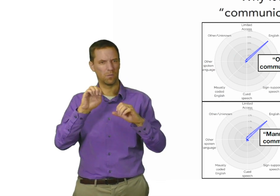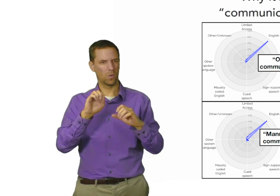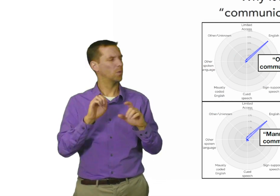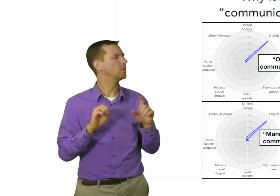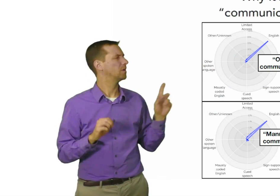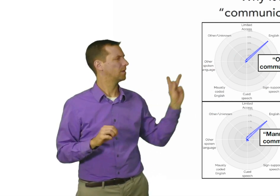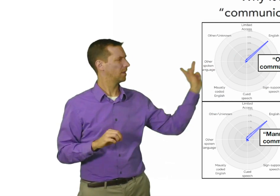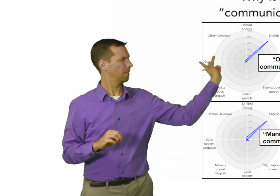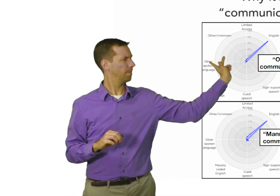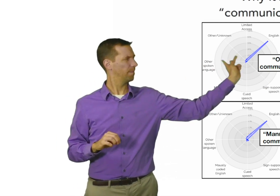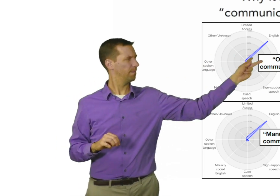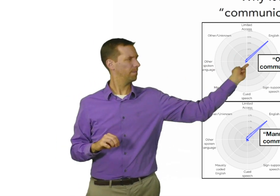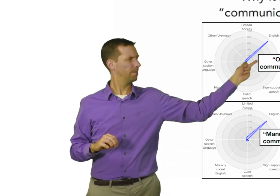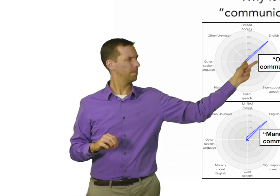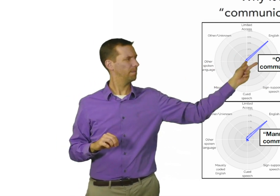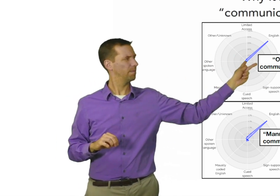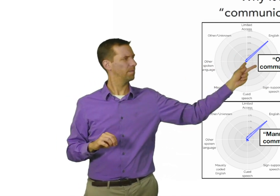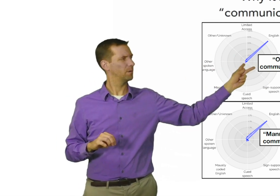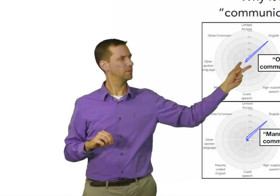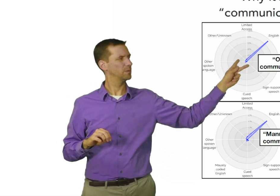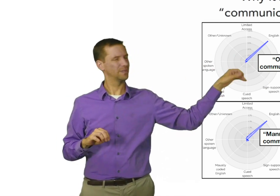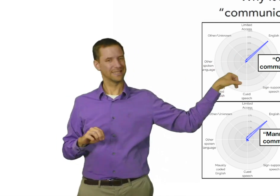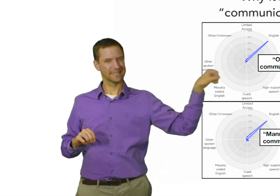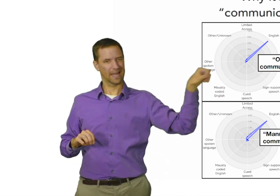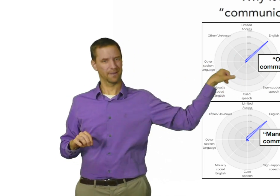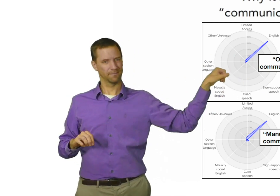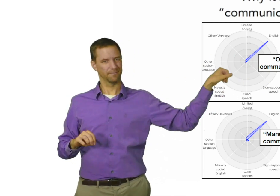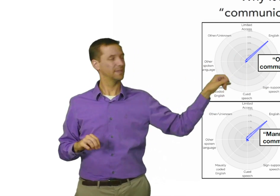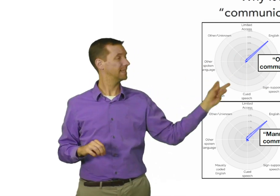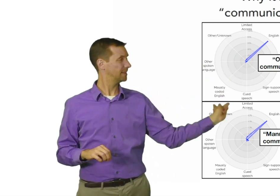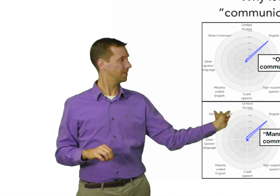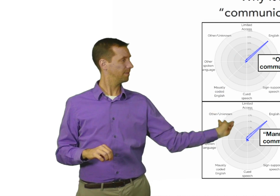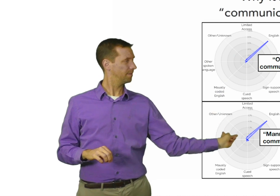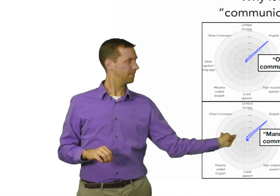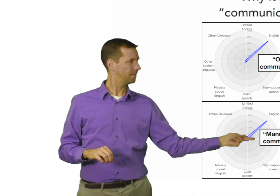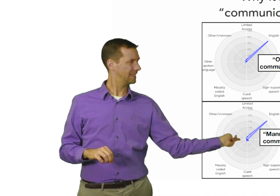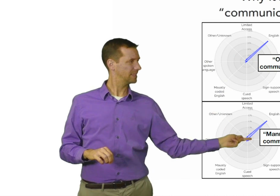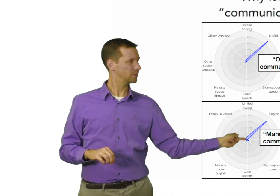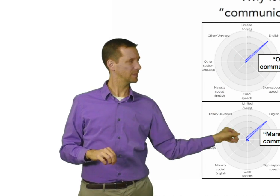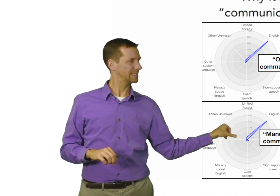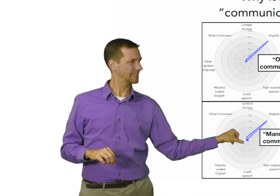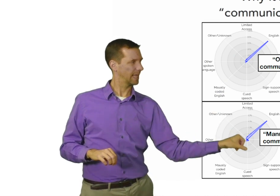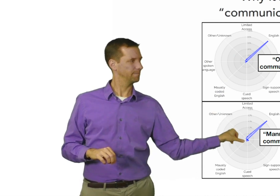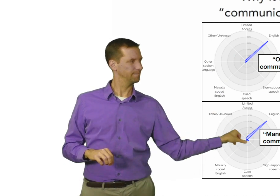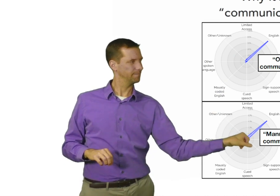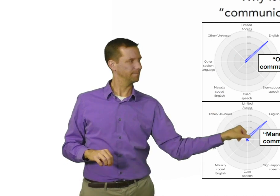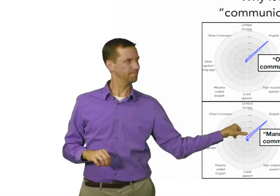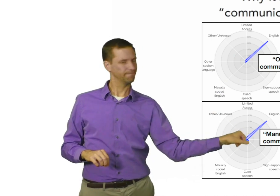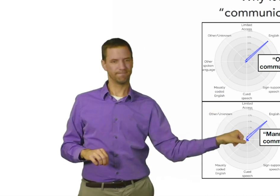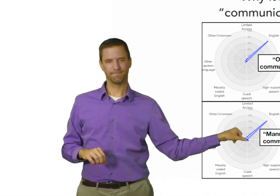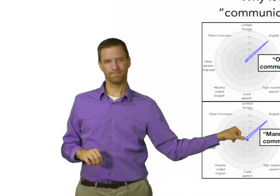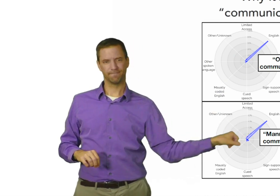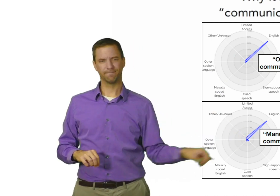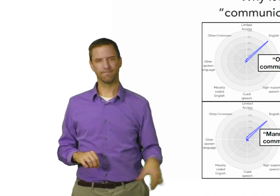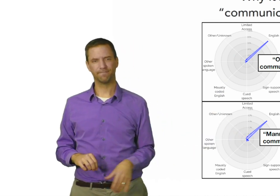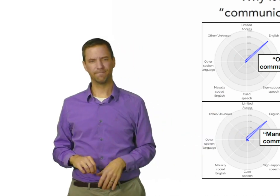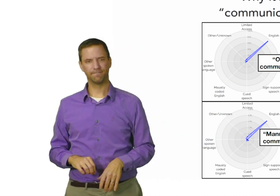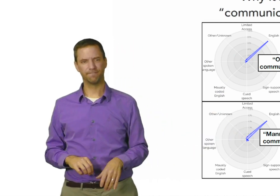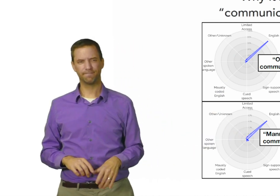And so once again, if we are relying on communication mode, we would categorize the top two children into one category with